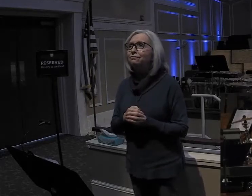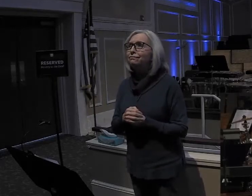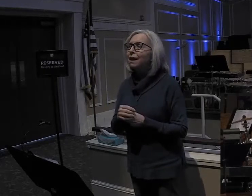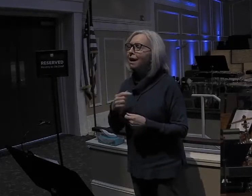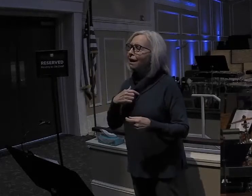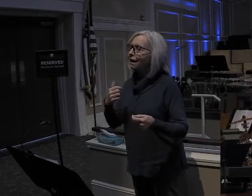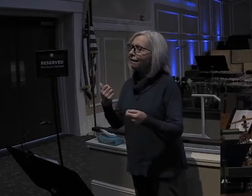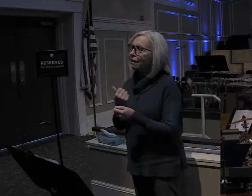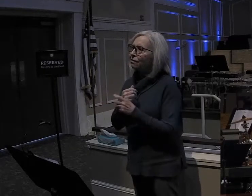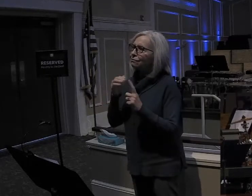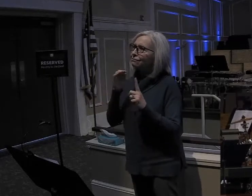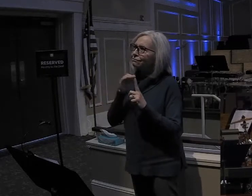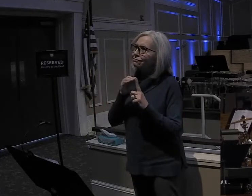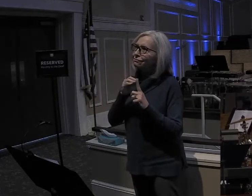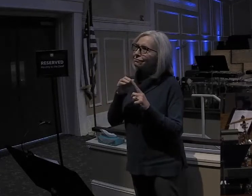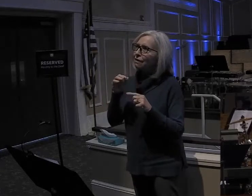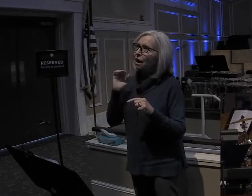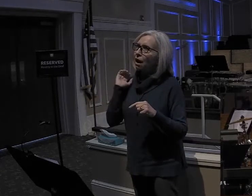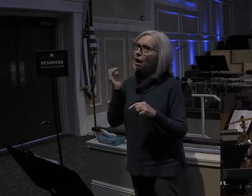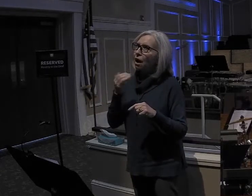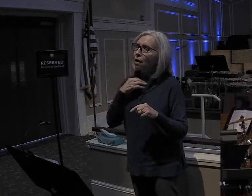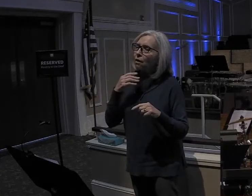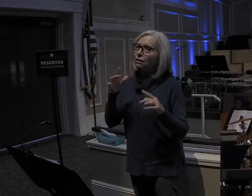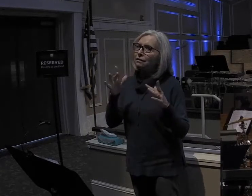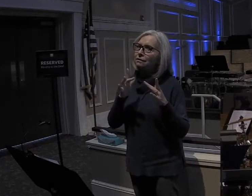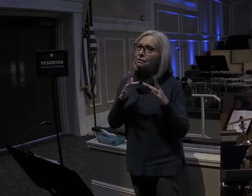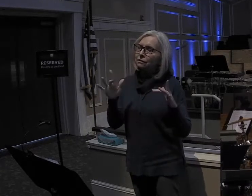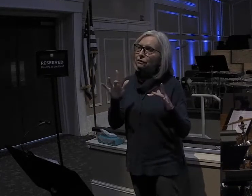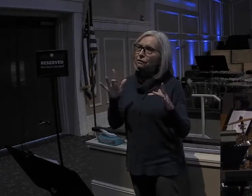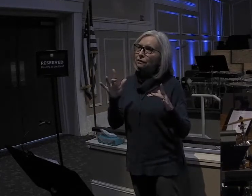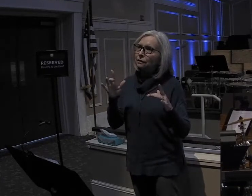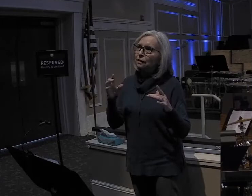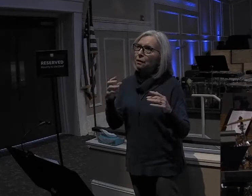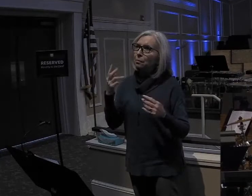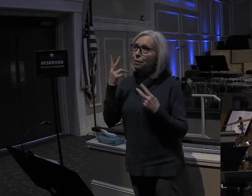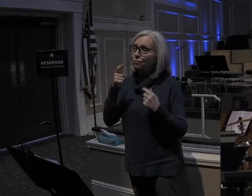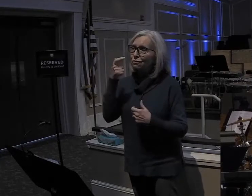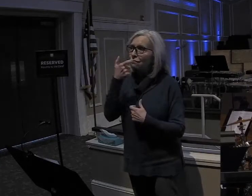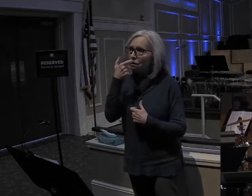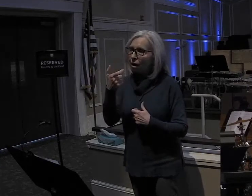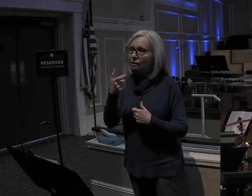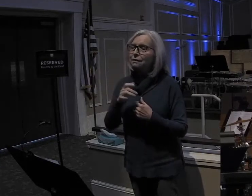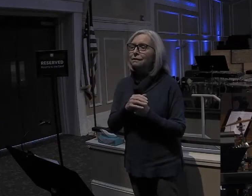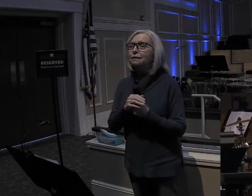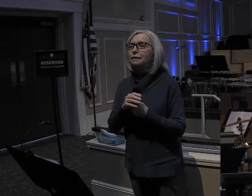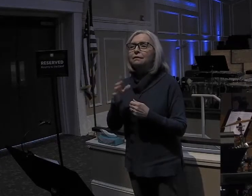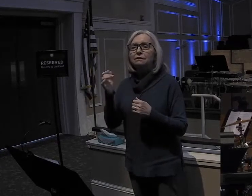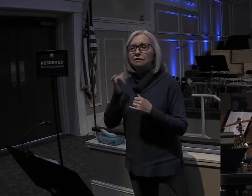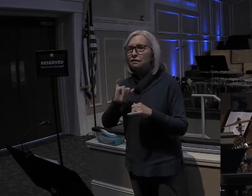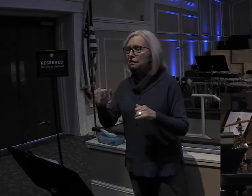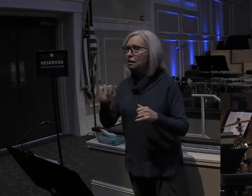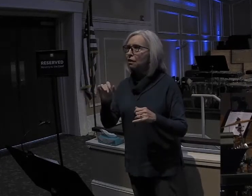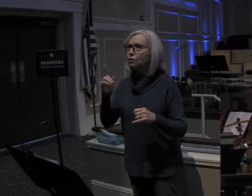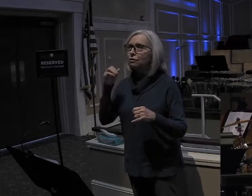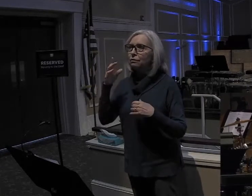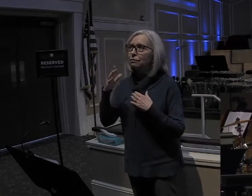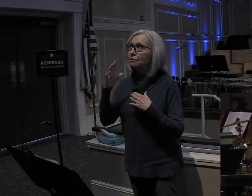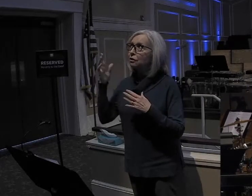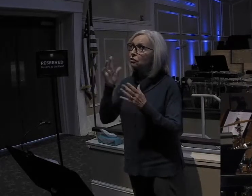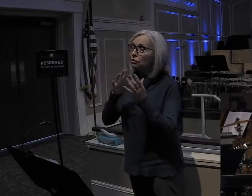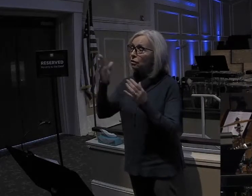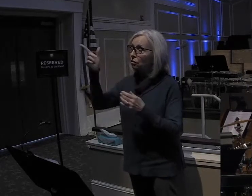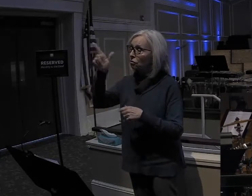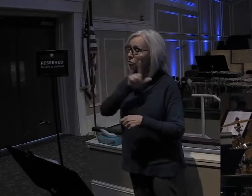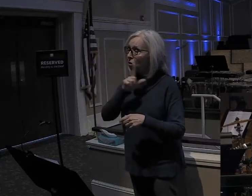love reminding our online viewers that the altar call is open to you as well. If the Lord